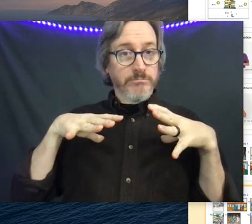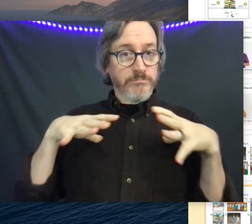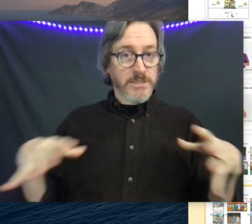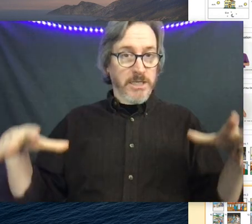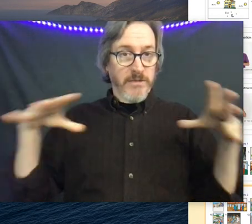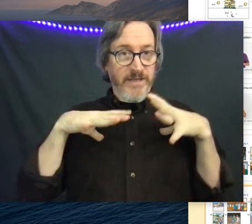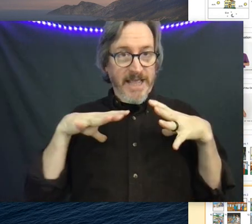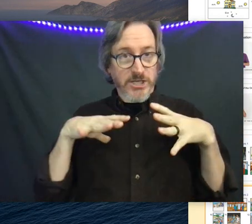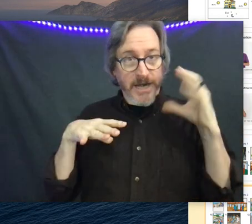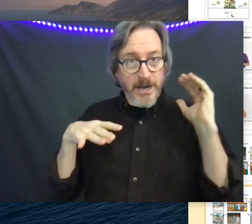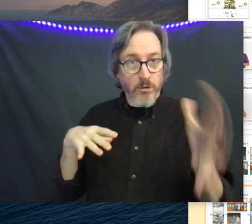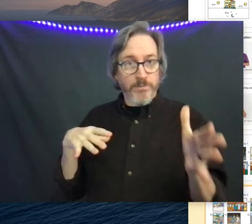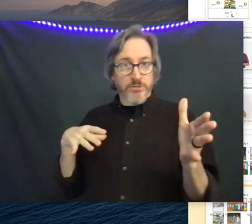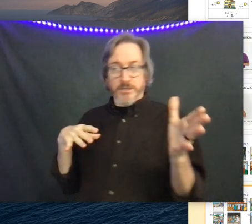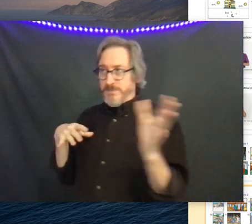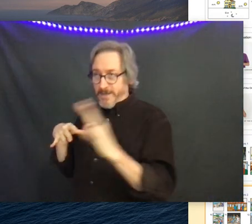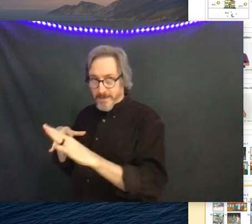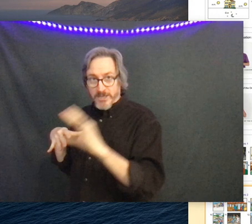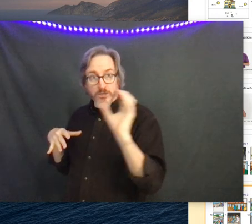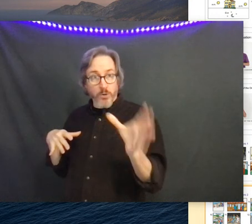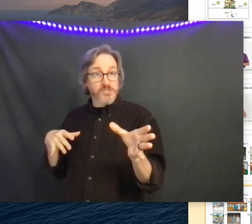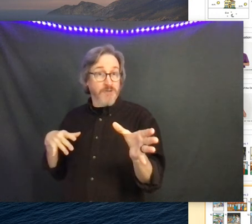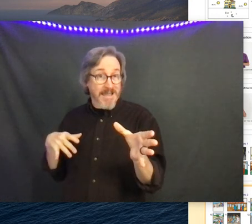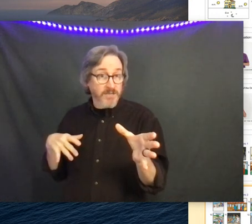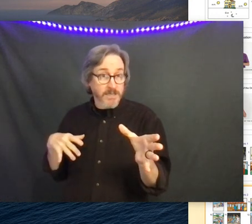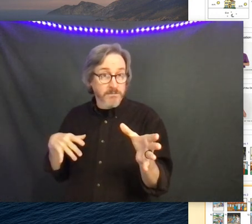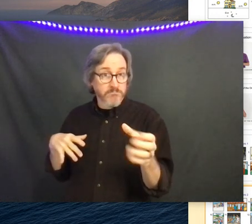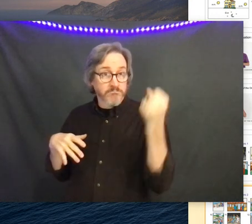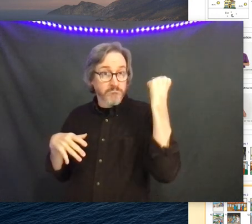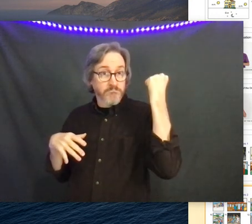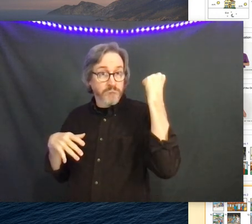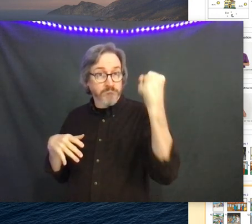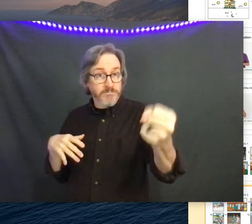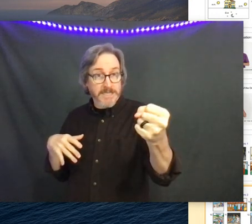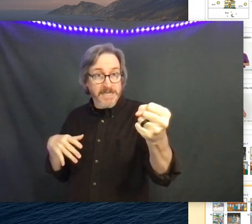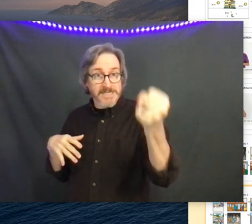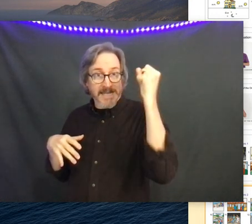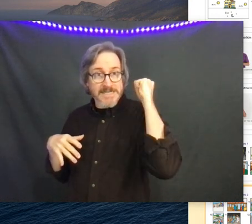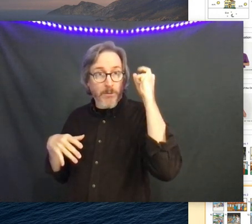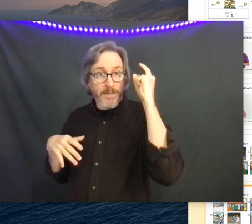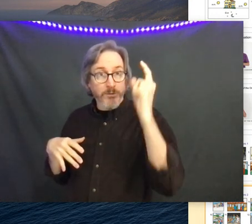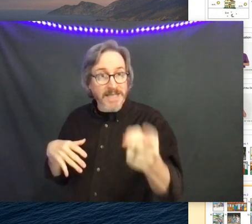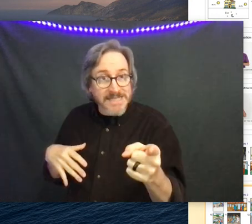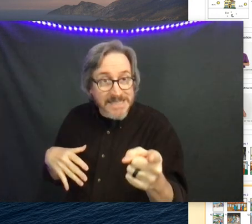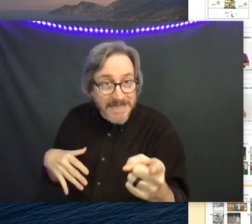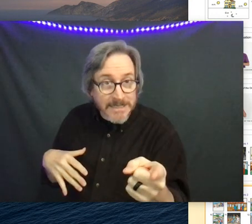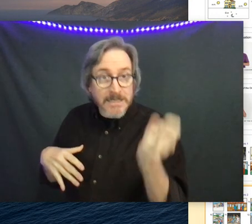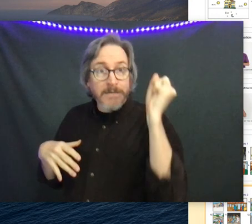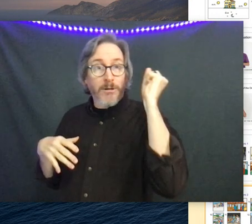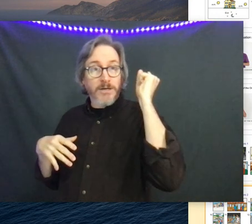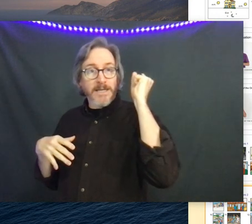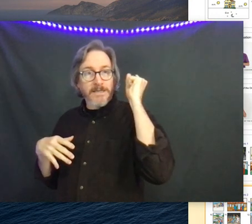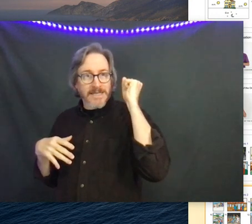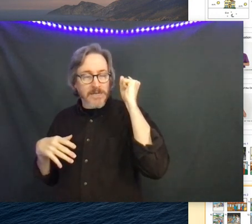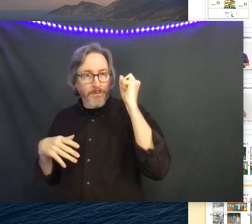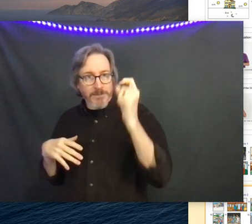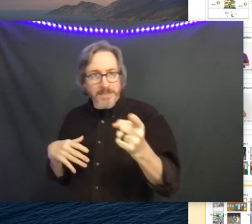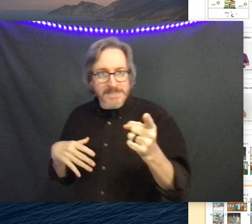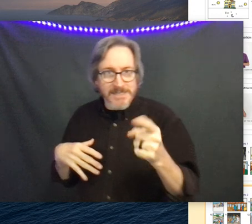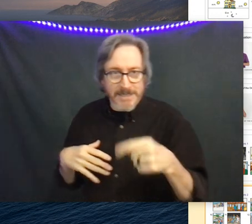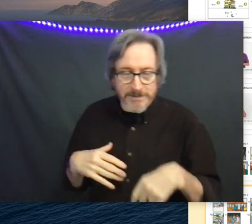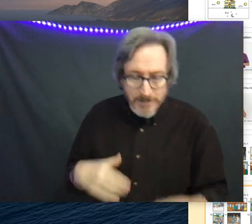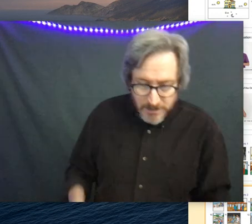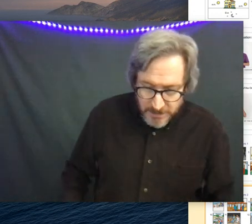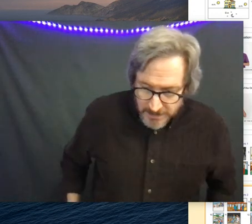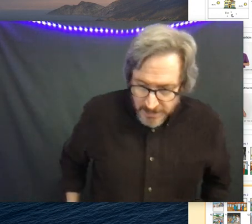Vacation, and I hope during this pandemic, no one's traveling, because that's how people get sick. Partying, that's how people